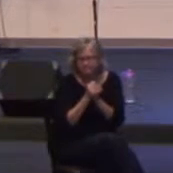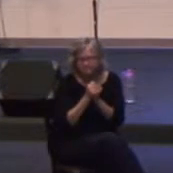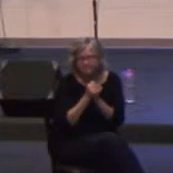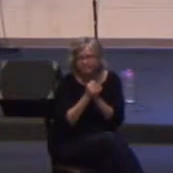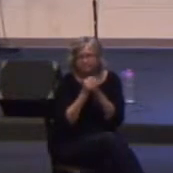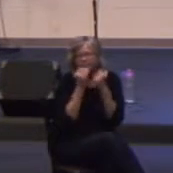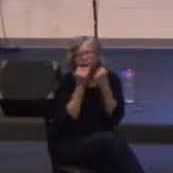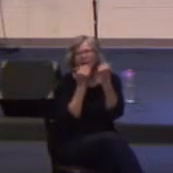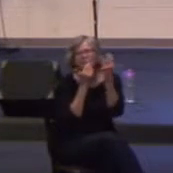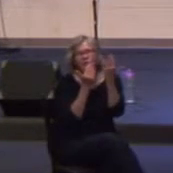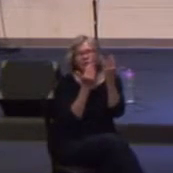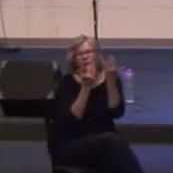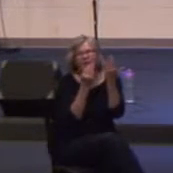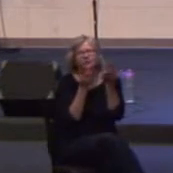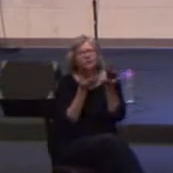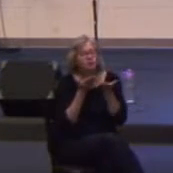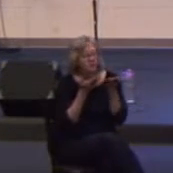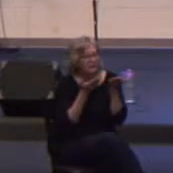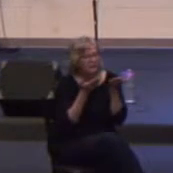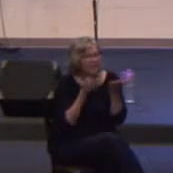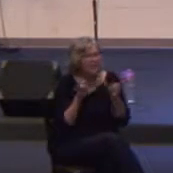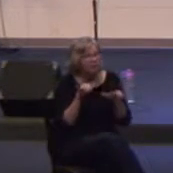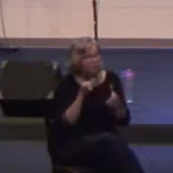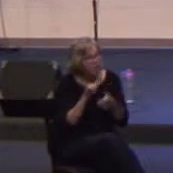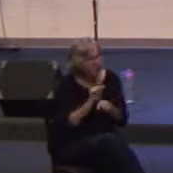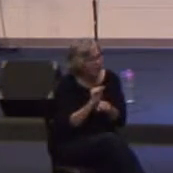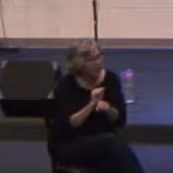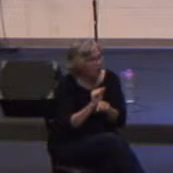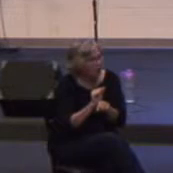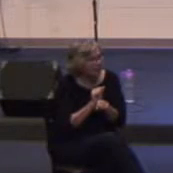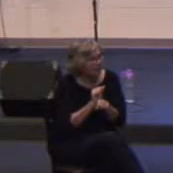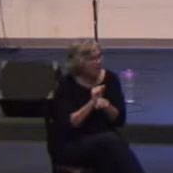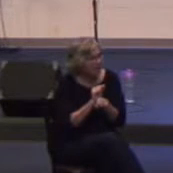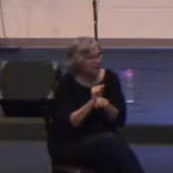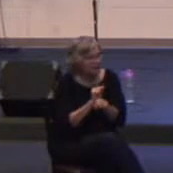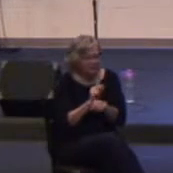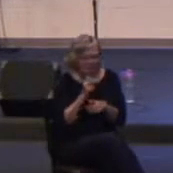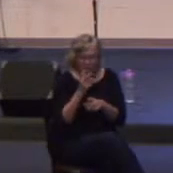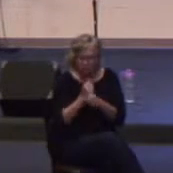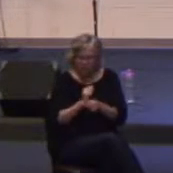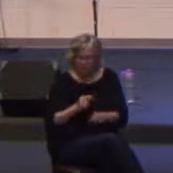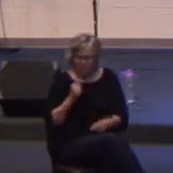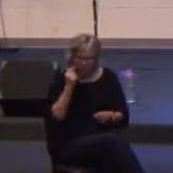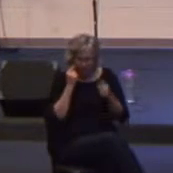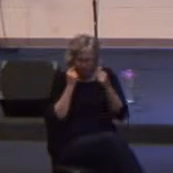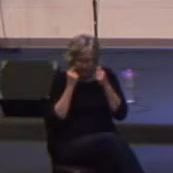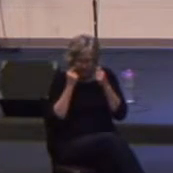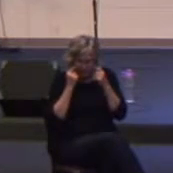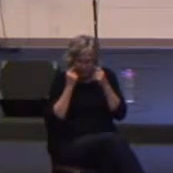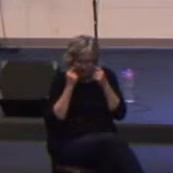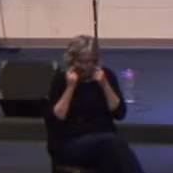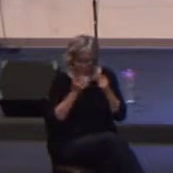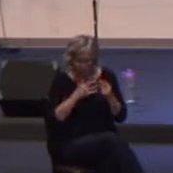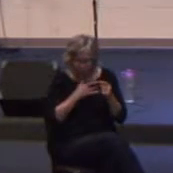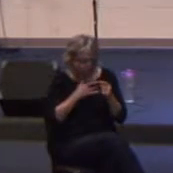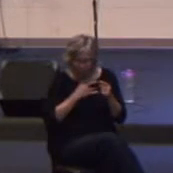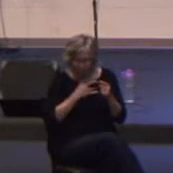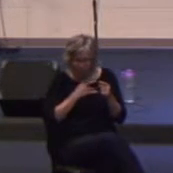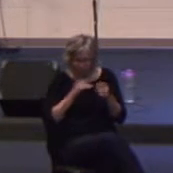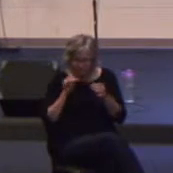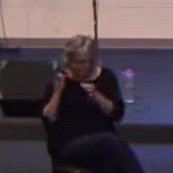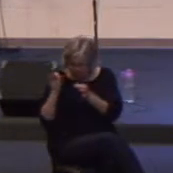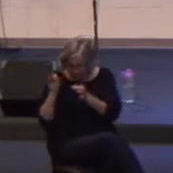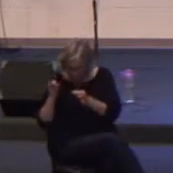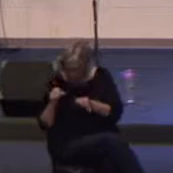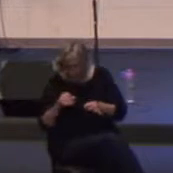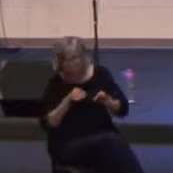and gratitude and service? And would you do that work to get your eyes and your heart off of all the wrong things and all the wrong places and